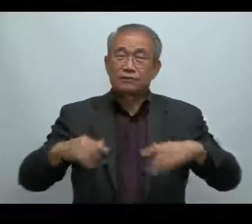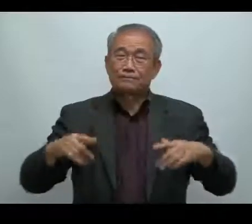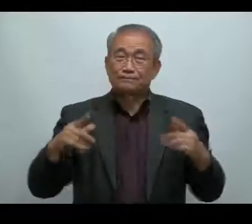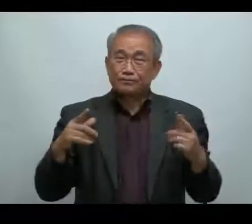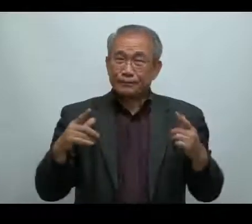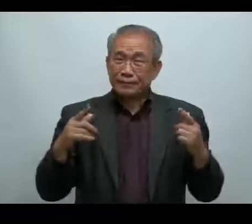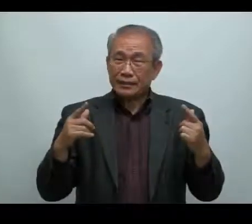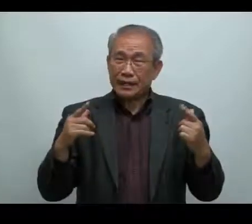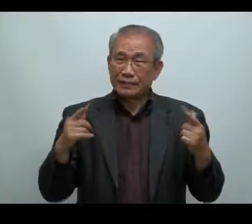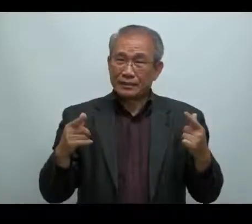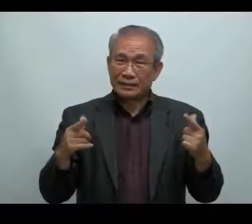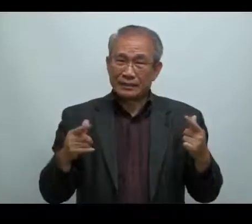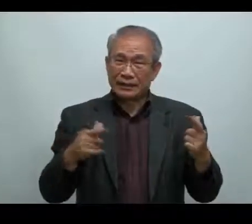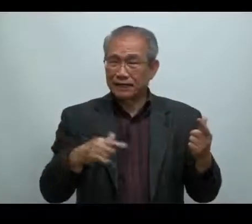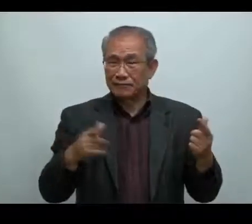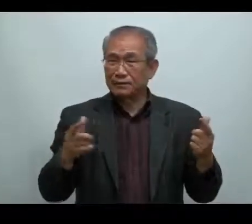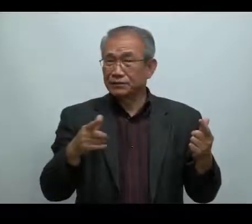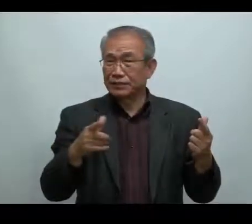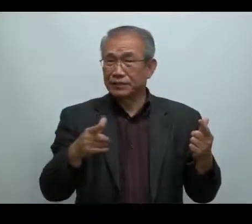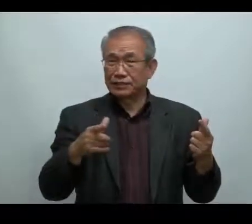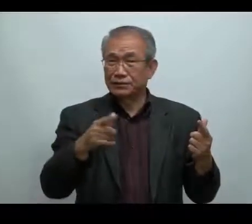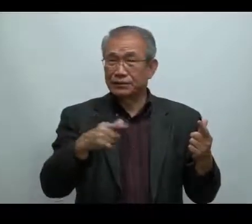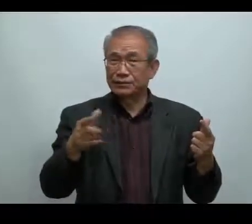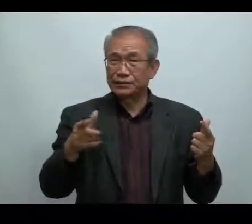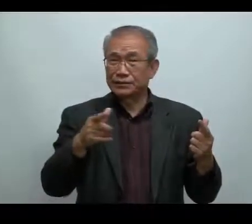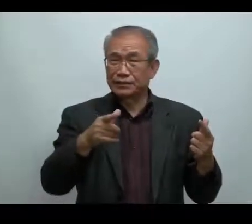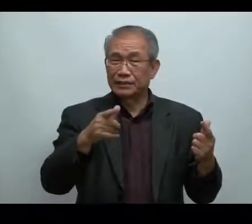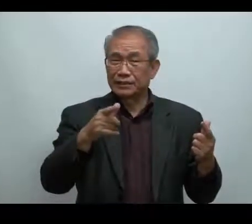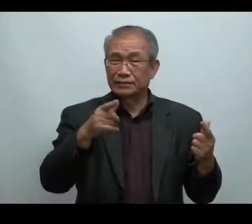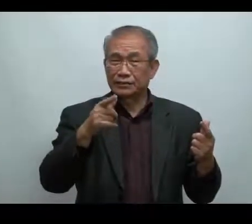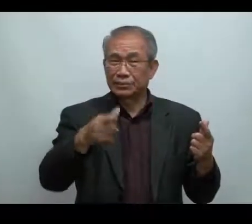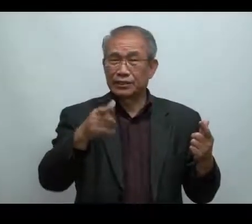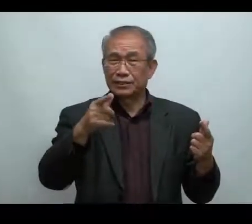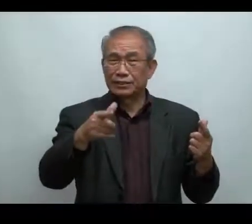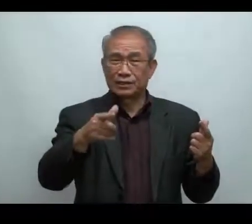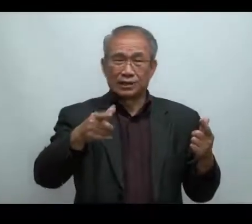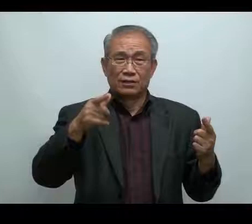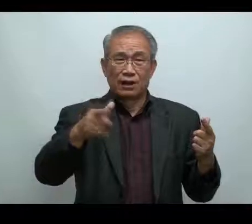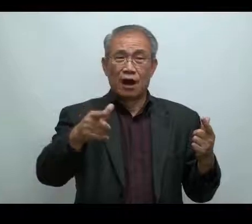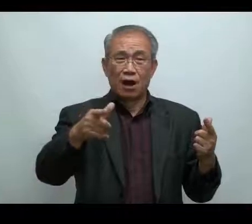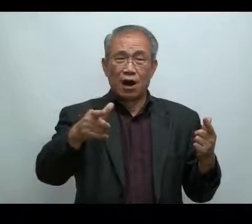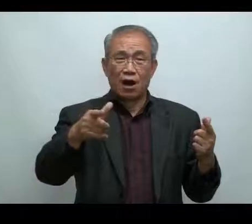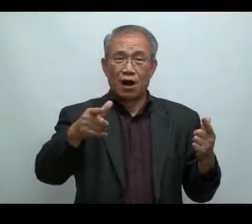So basically, like middle C is 226.